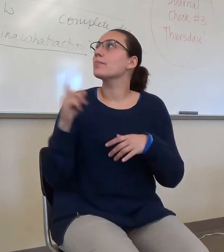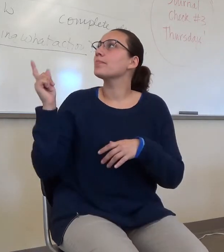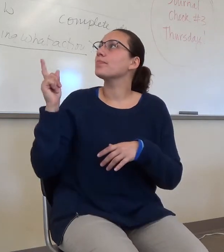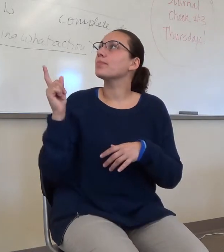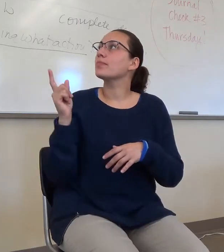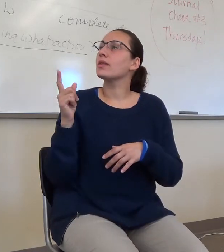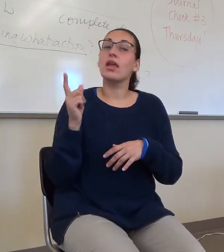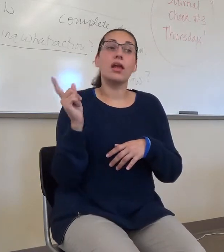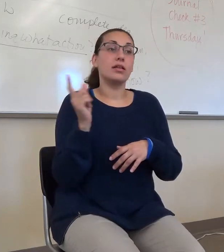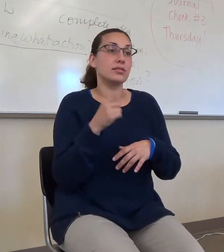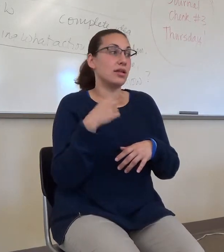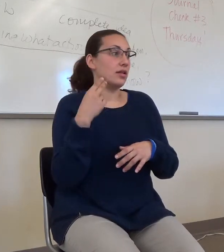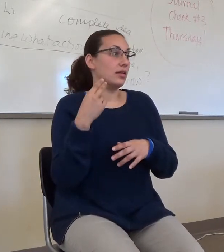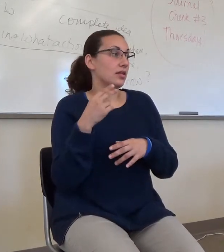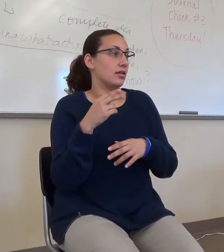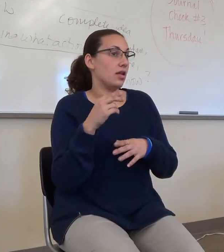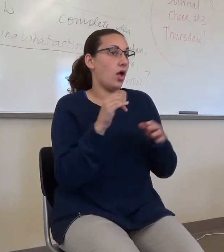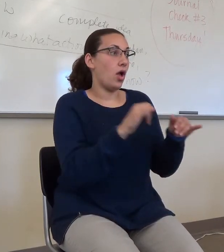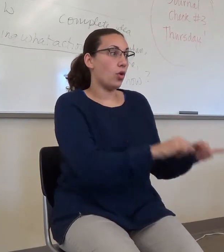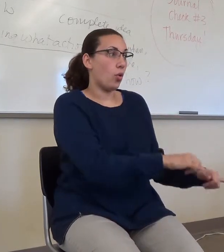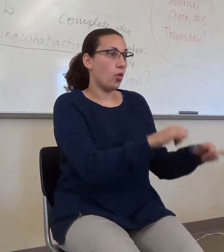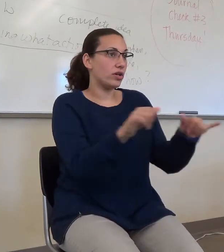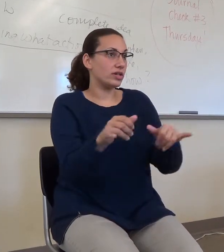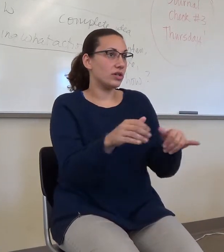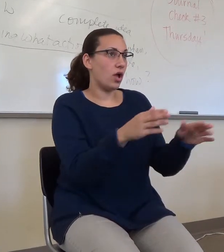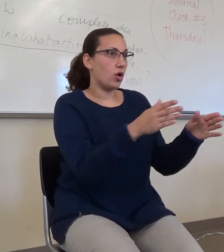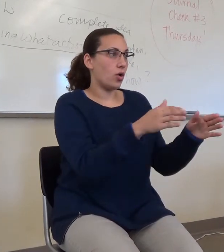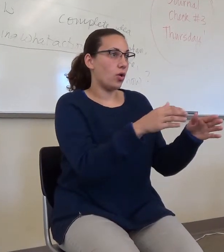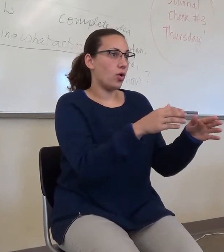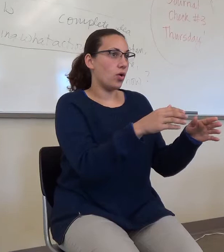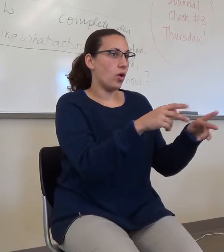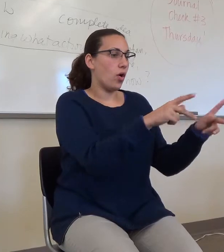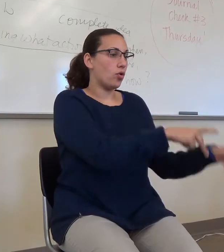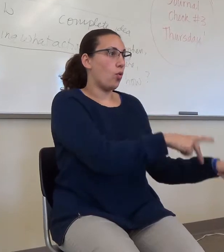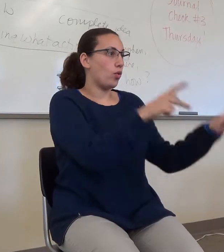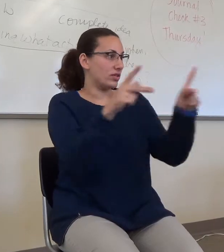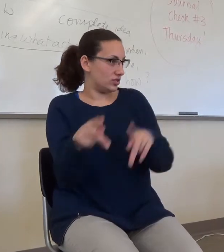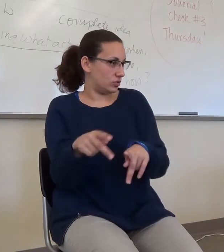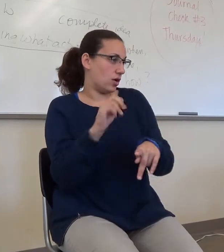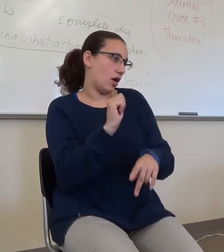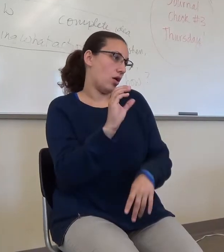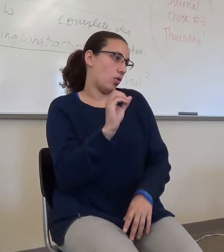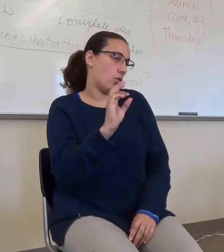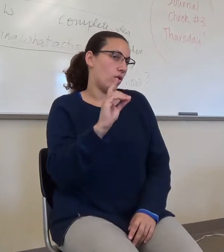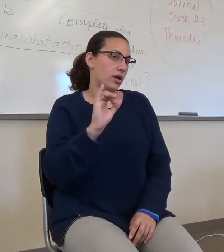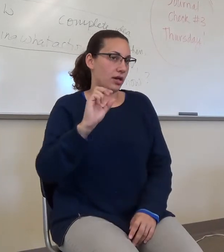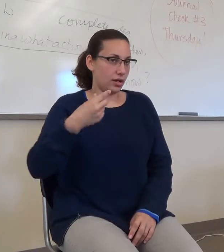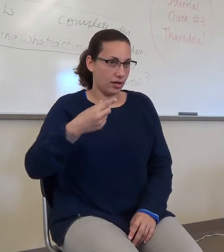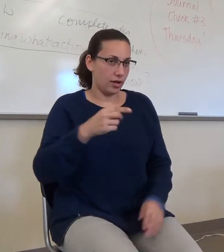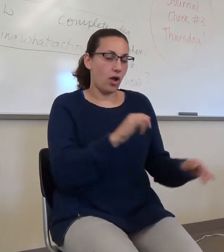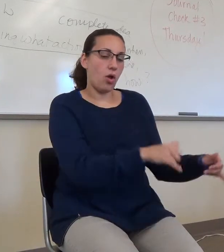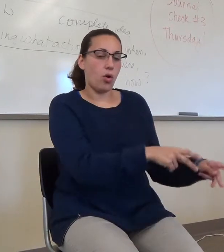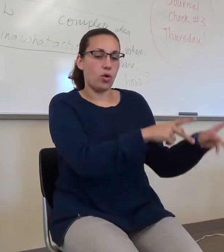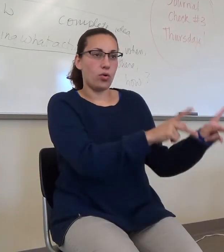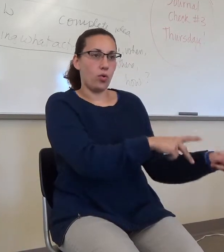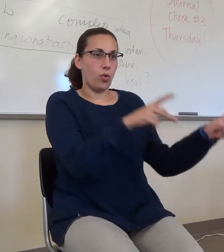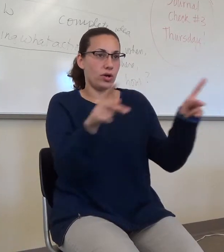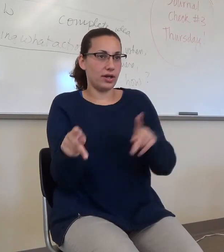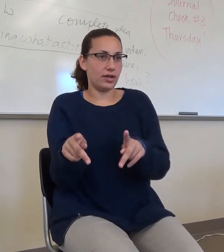According to this guy, so Herodotus, I know it's a hard